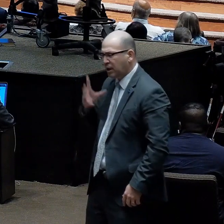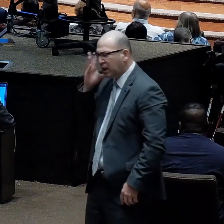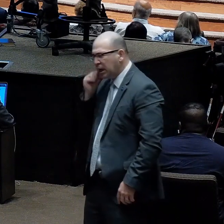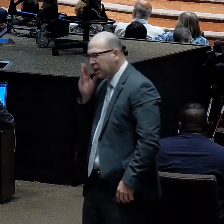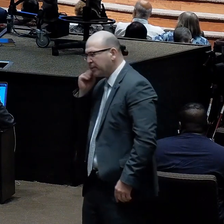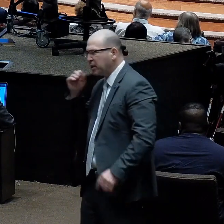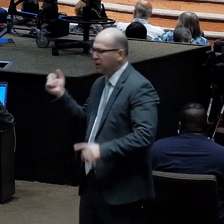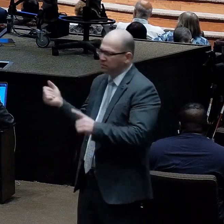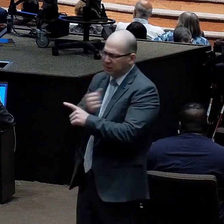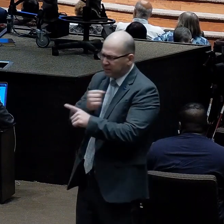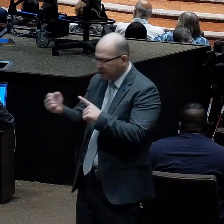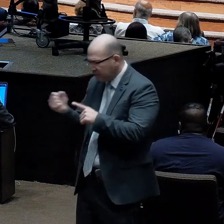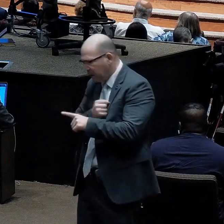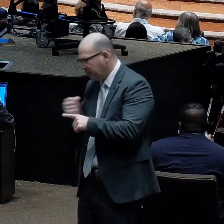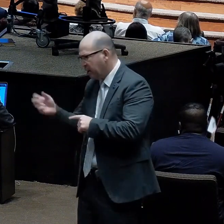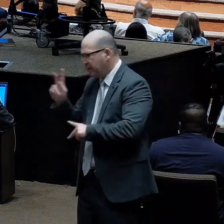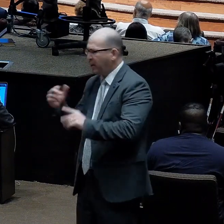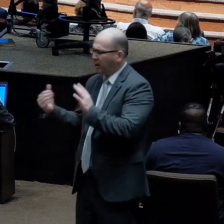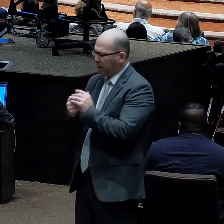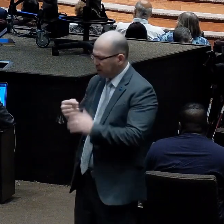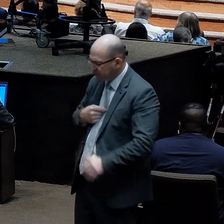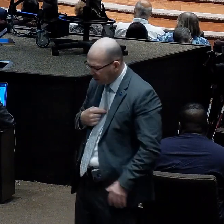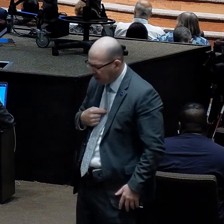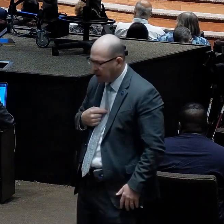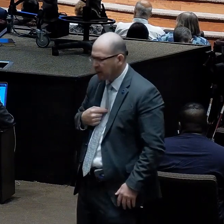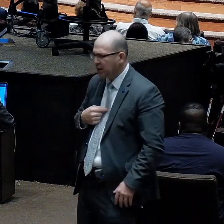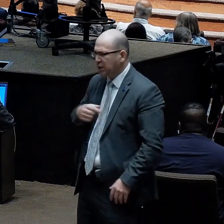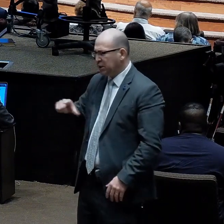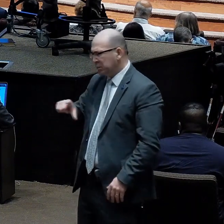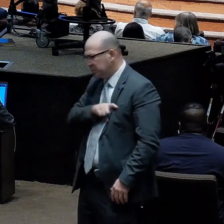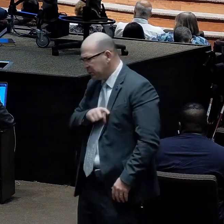I've been mistreated by the police. By the way, that happens sometimes.